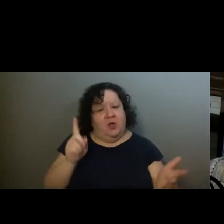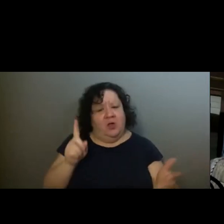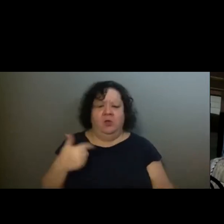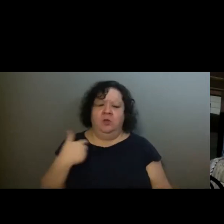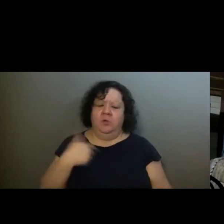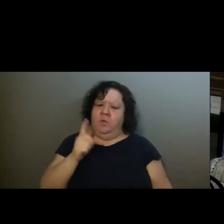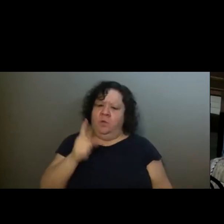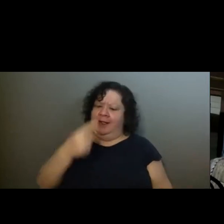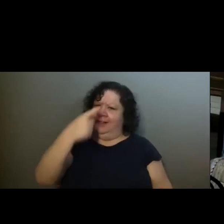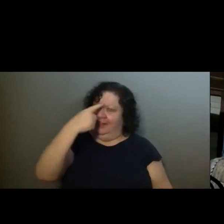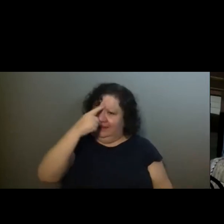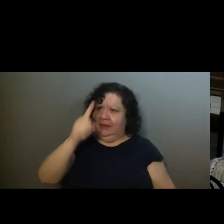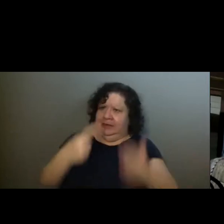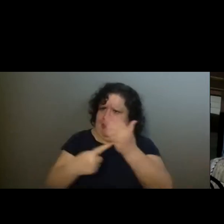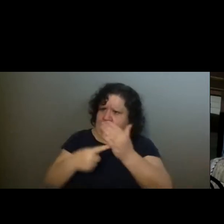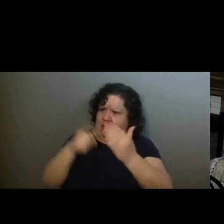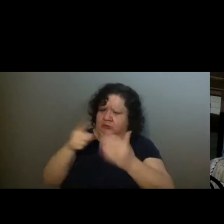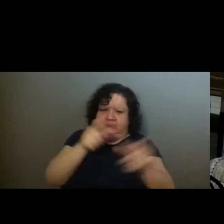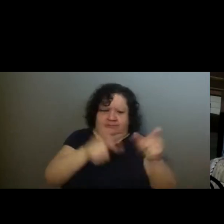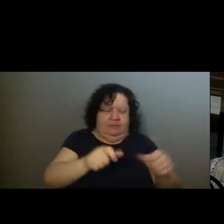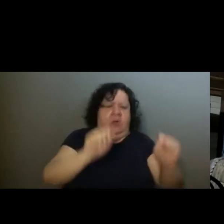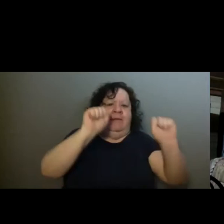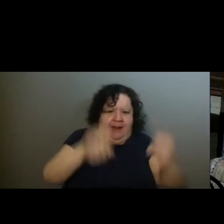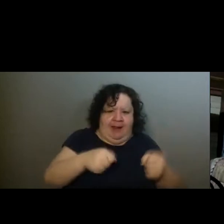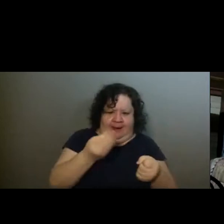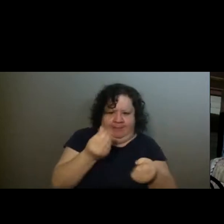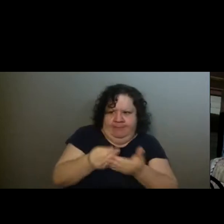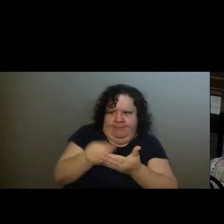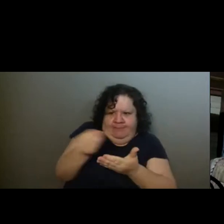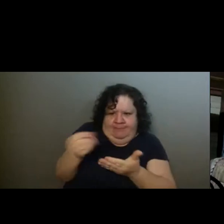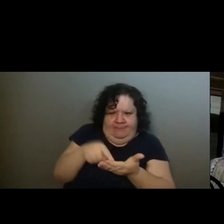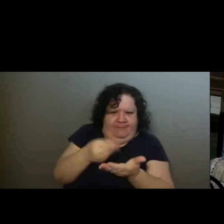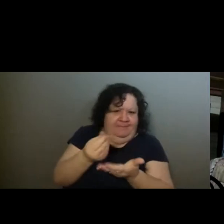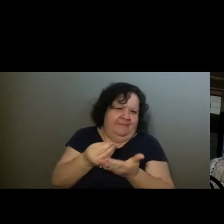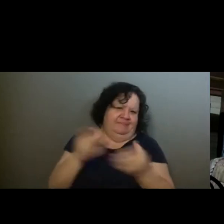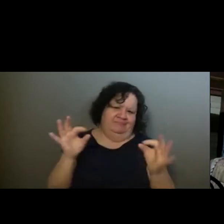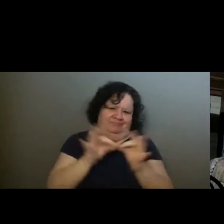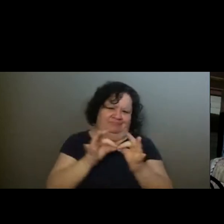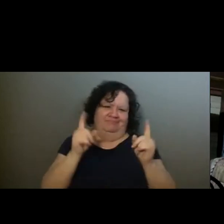affordable by persons with disability, and how appropriate can they be? Thank you so much for listening. Vanaka.